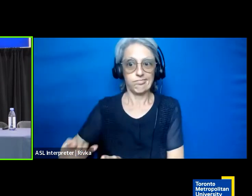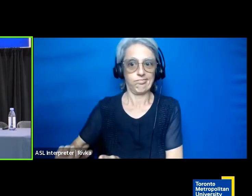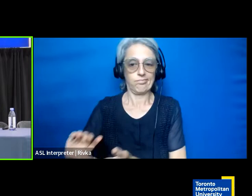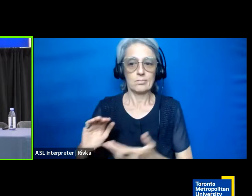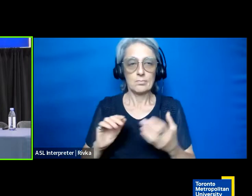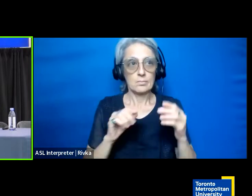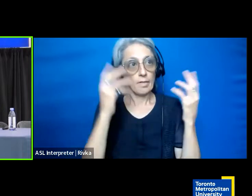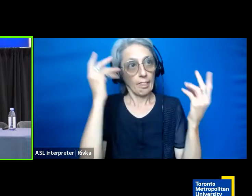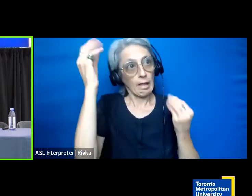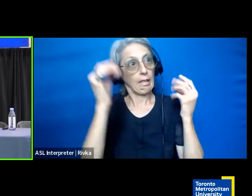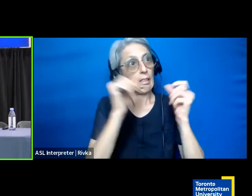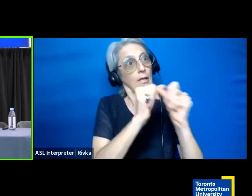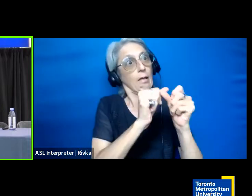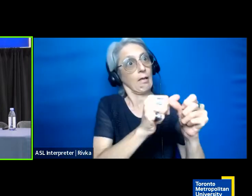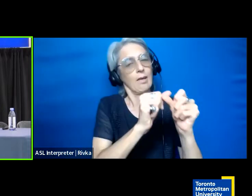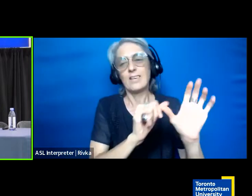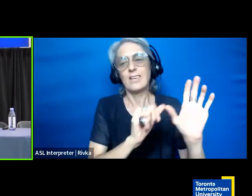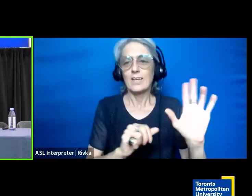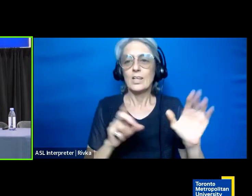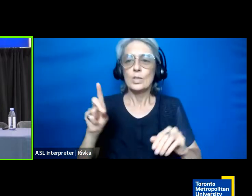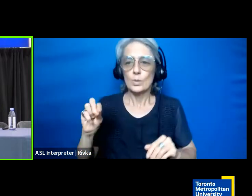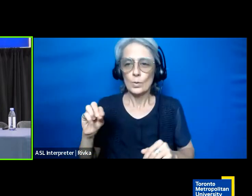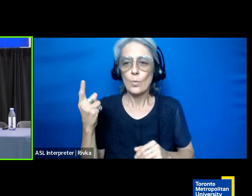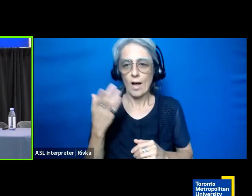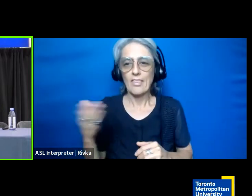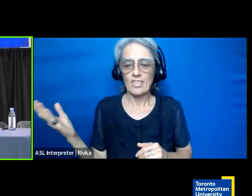And I think if everybody just did one thing,